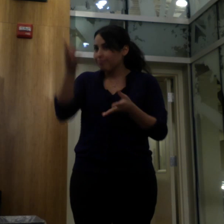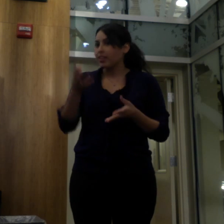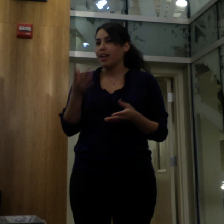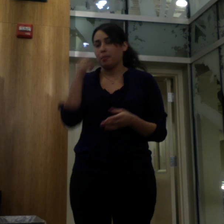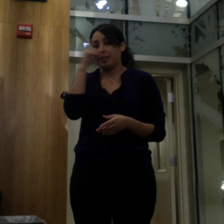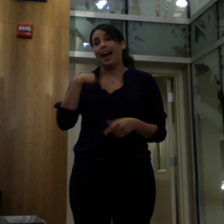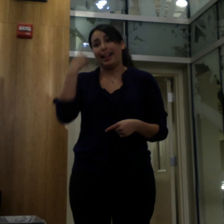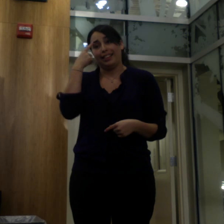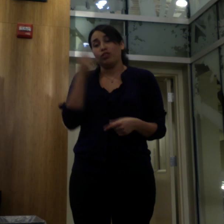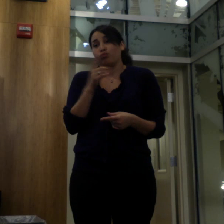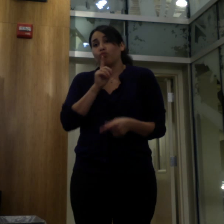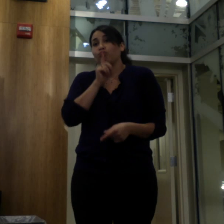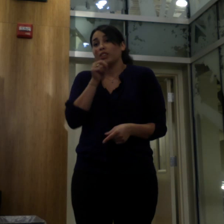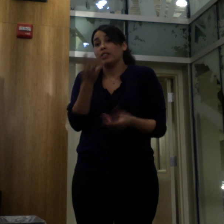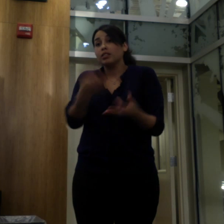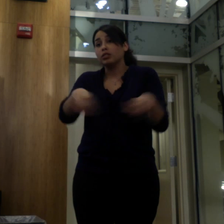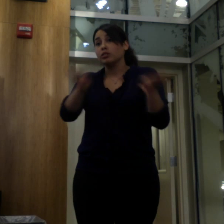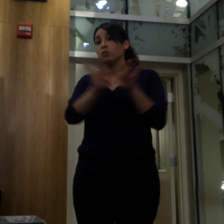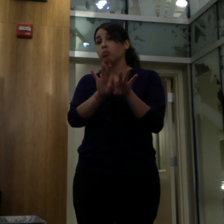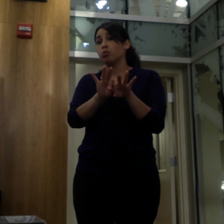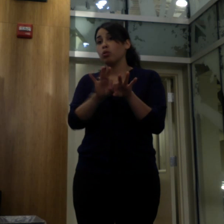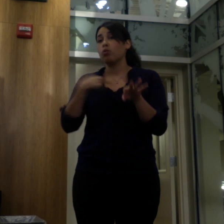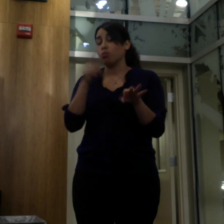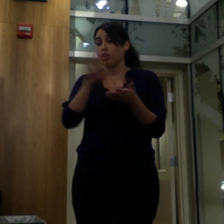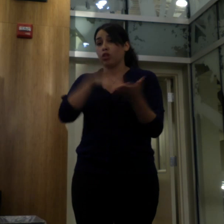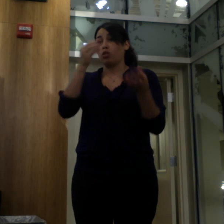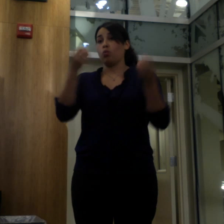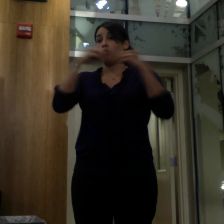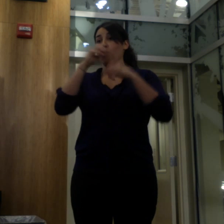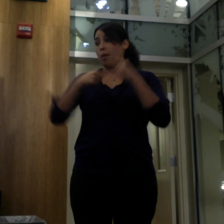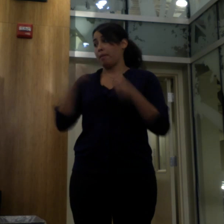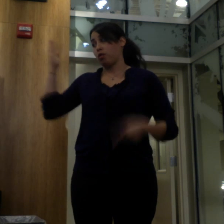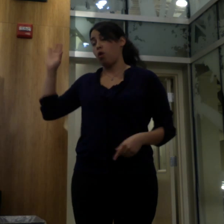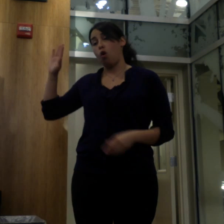important that we learn more about all